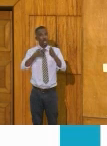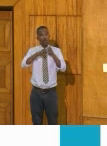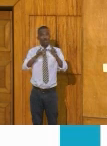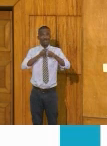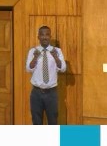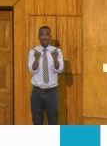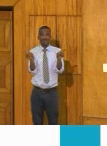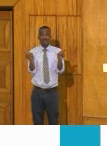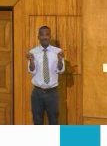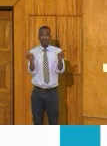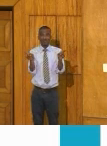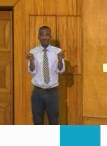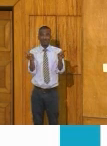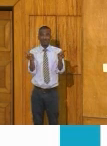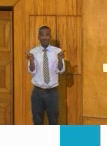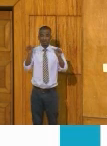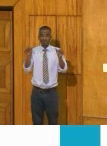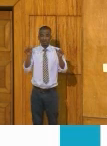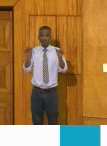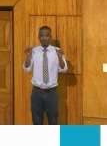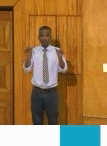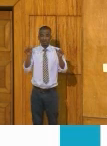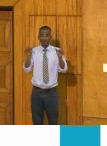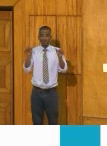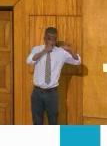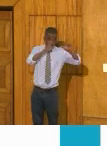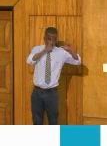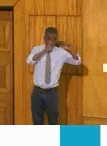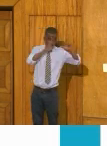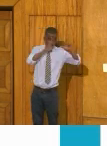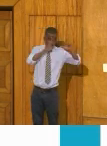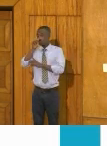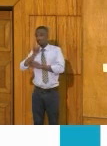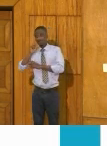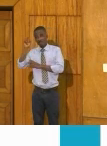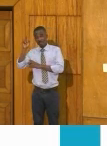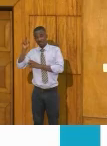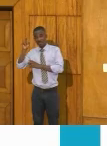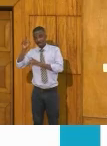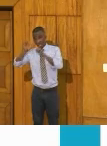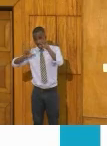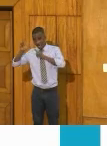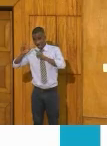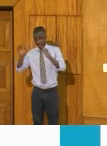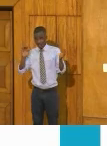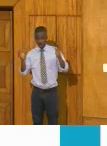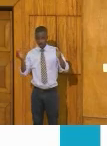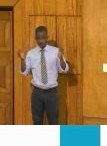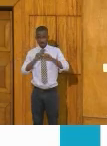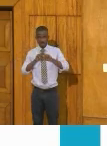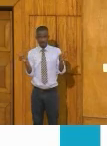difference between the two sectors. That is the public laboratory and the private laboratory, if you look at what we have seen in the first three